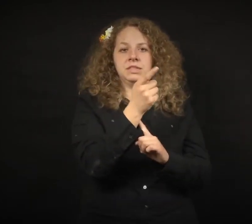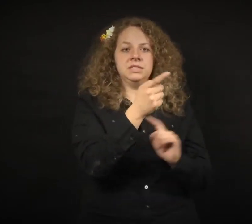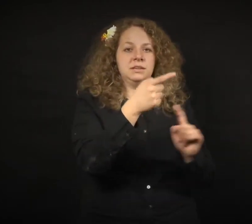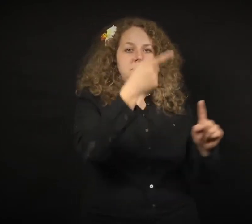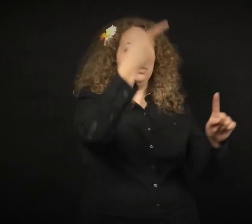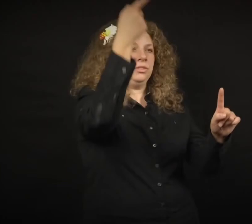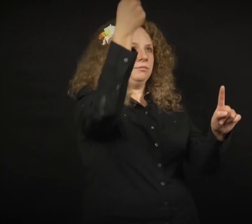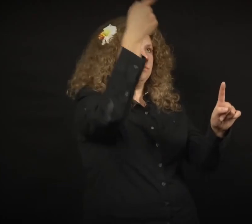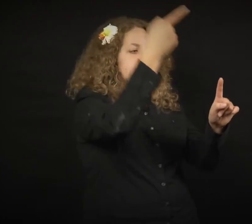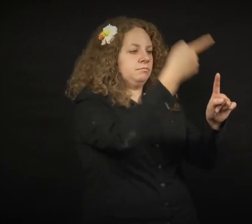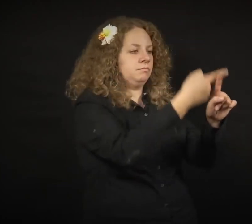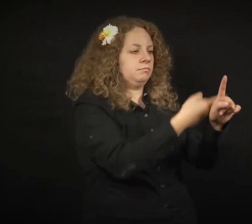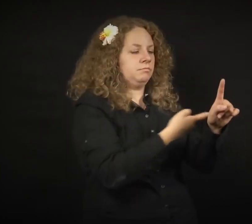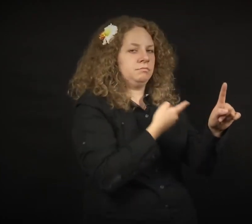The sign month.